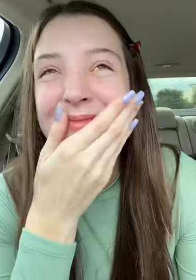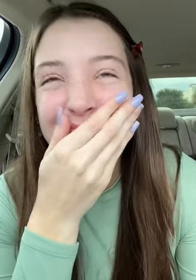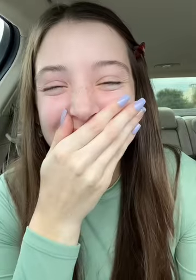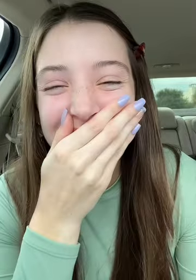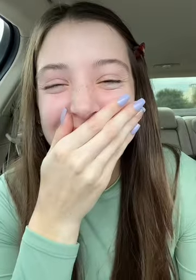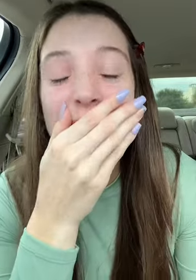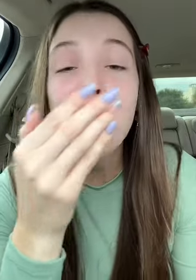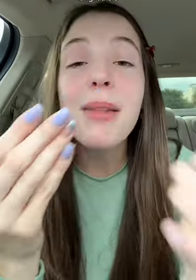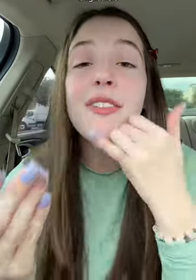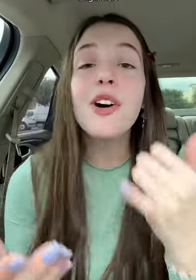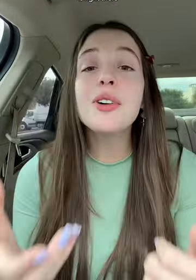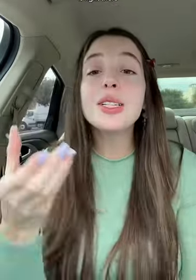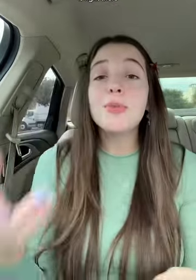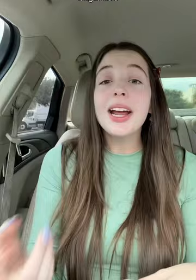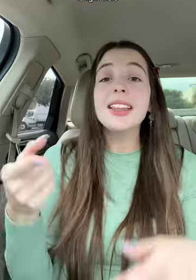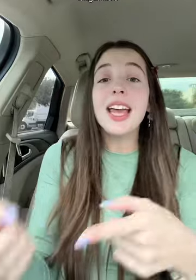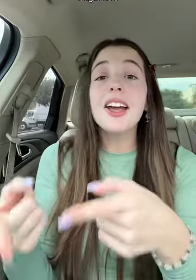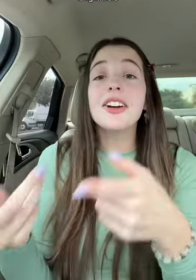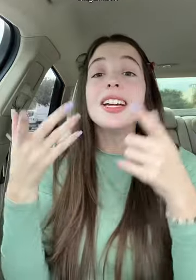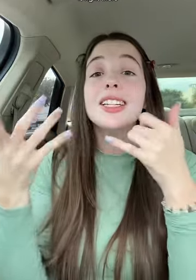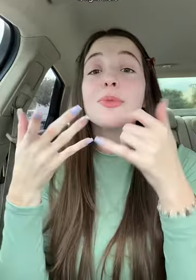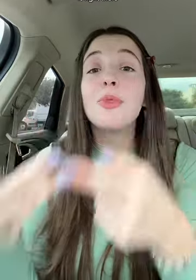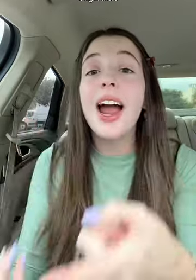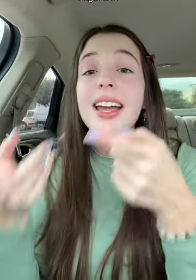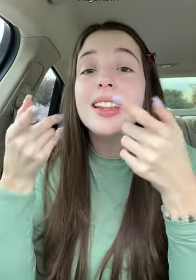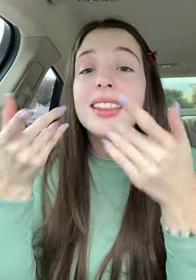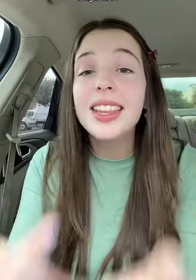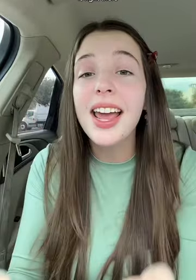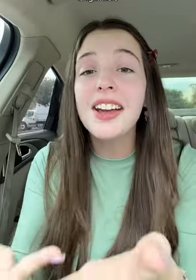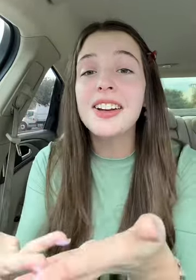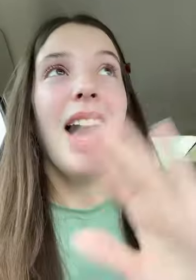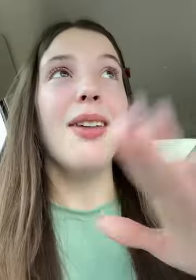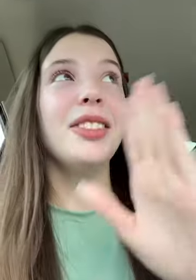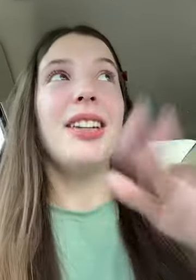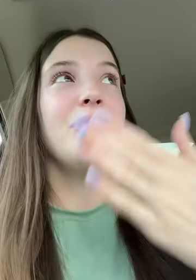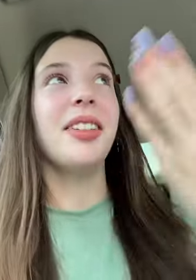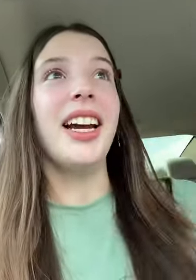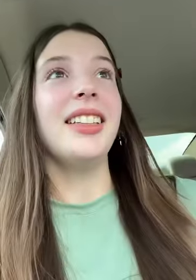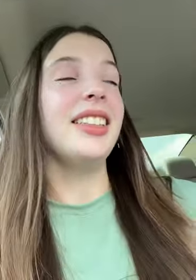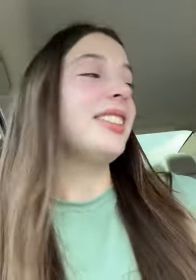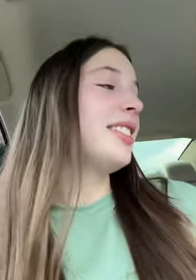My phone is right there. It is right there. I will never forget this.